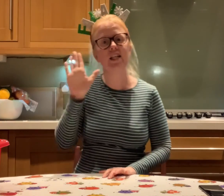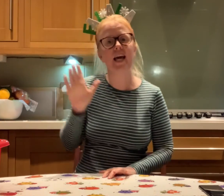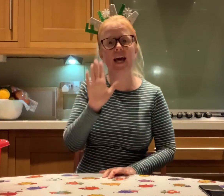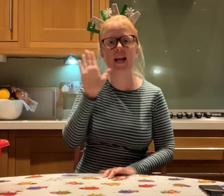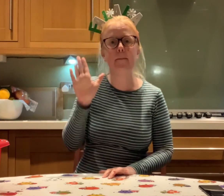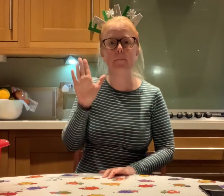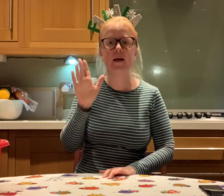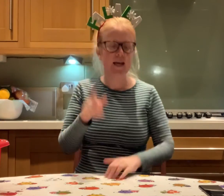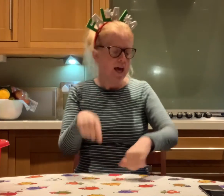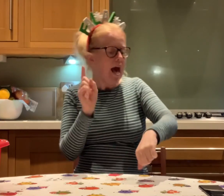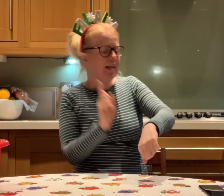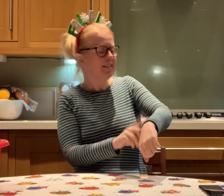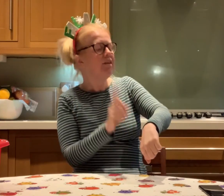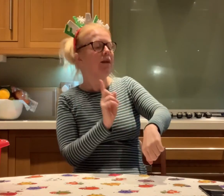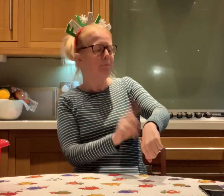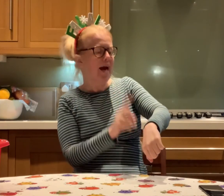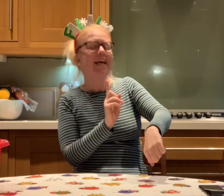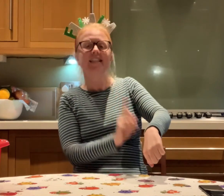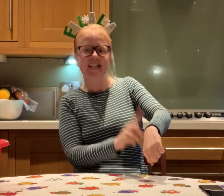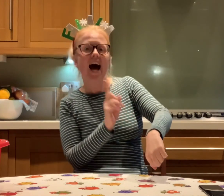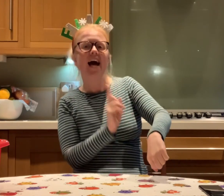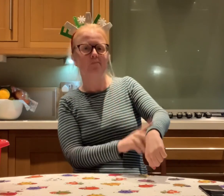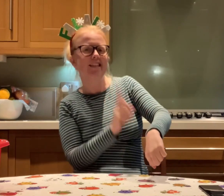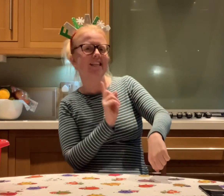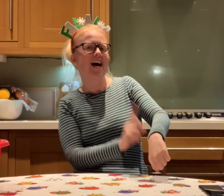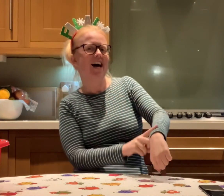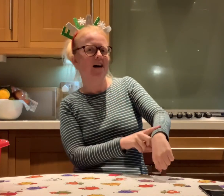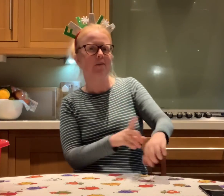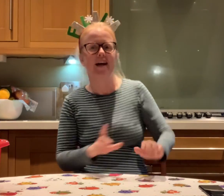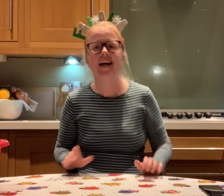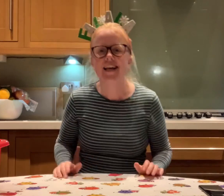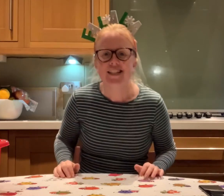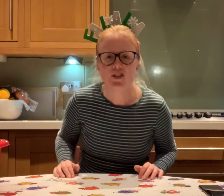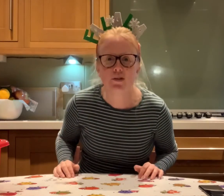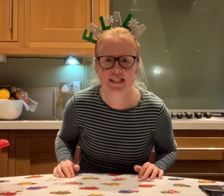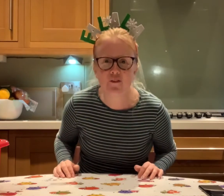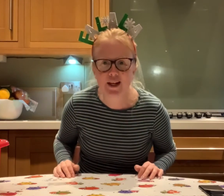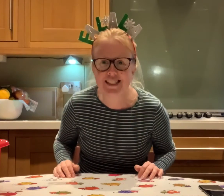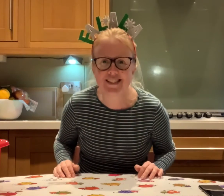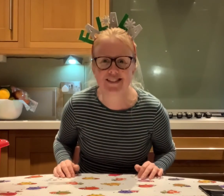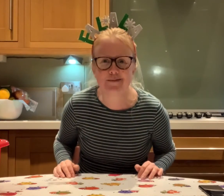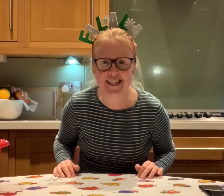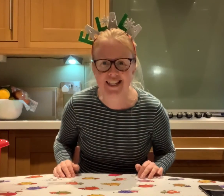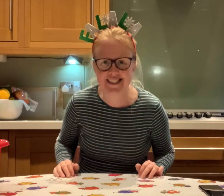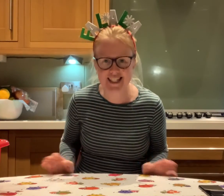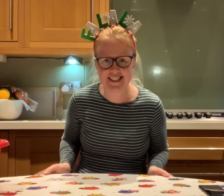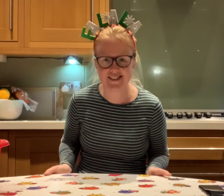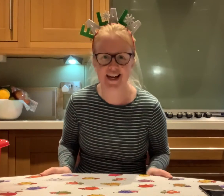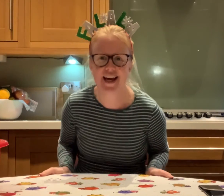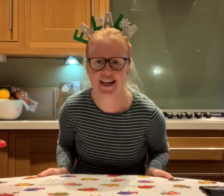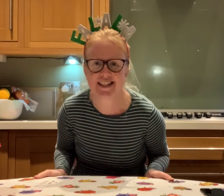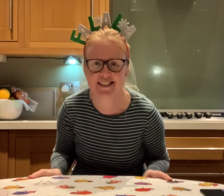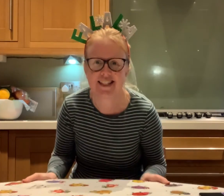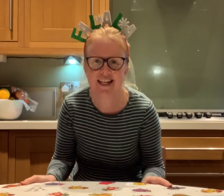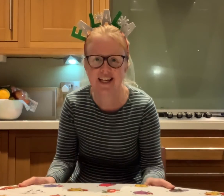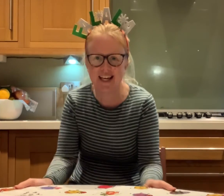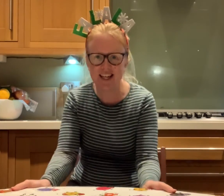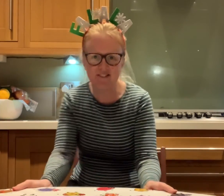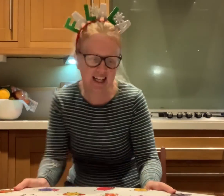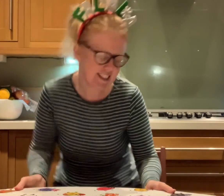it up until the baking time is up. Should we say we can do some dancing, little cooks? Are you